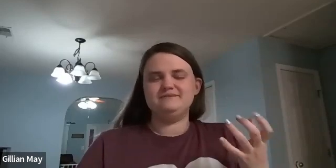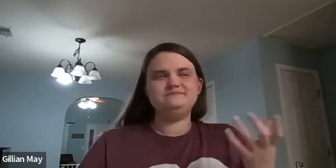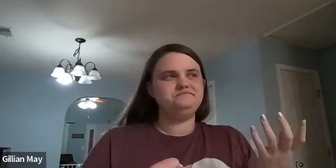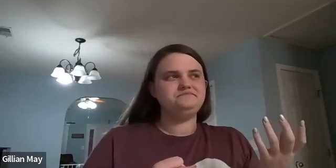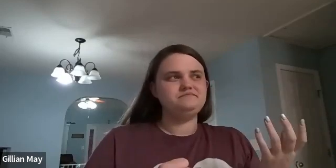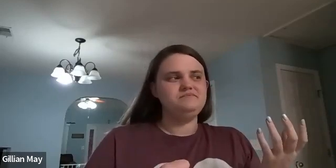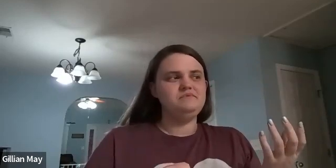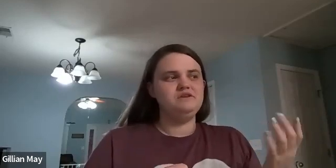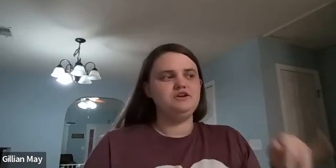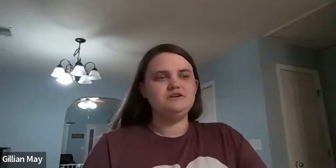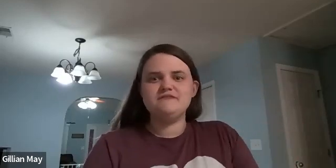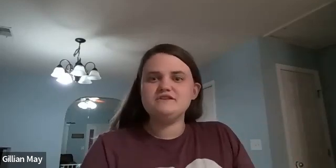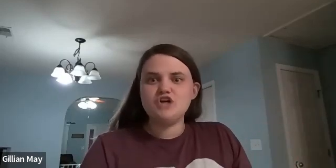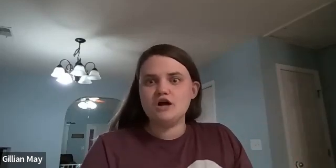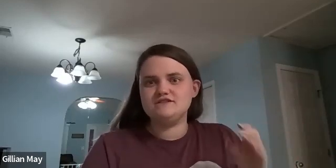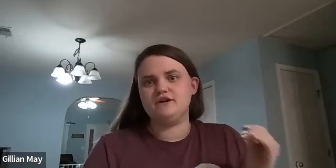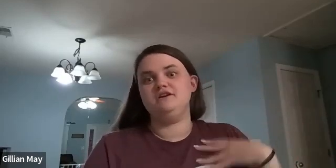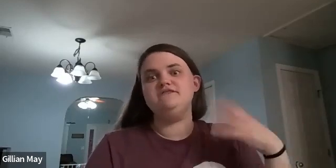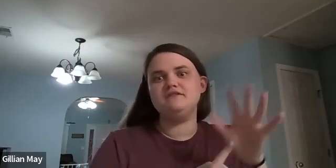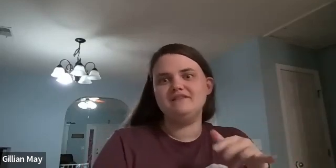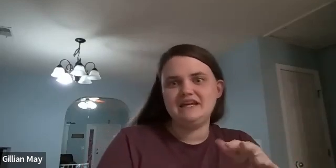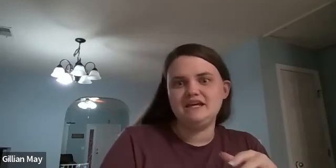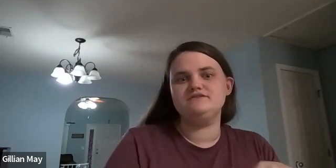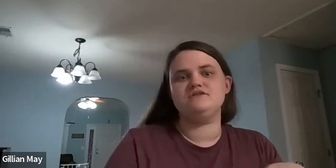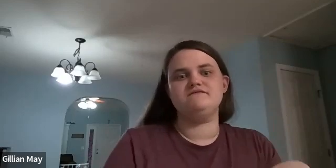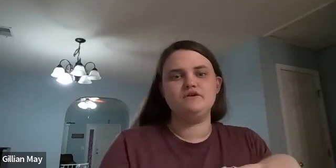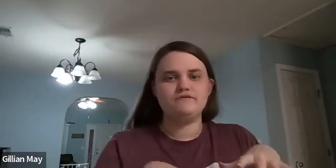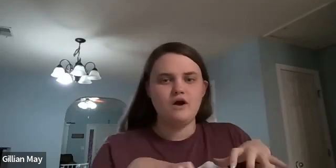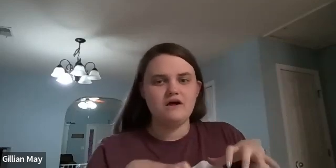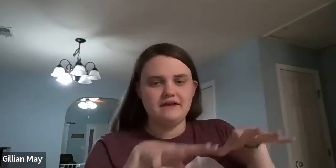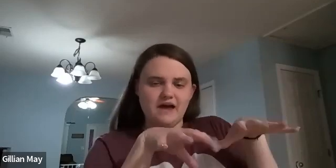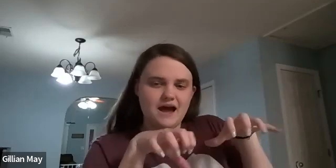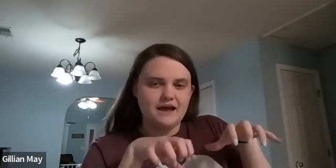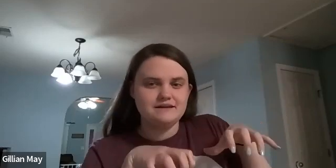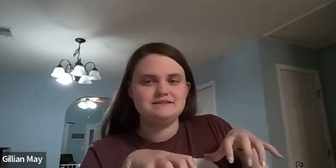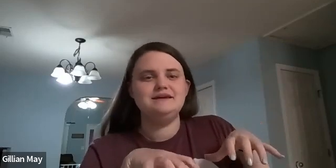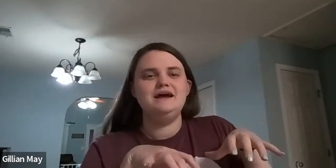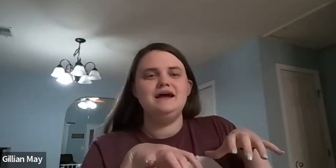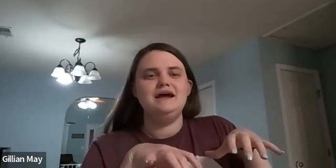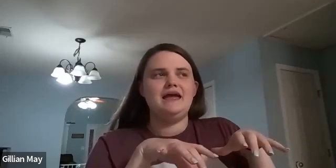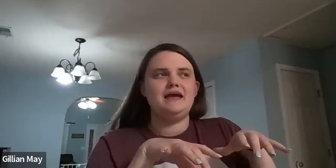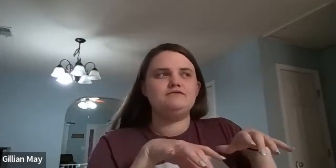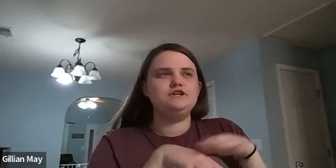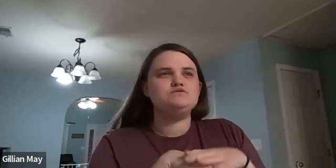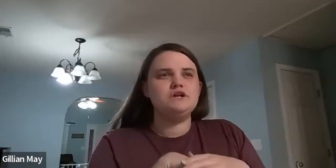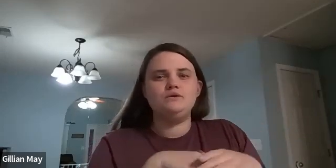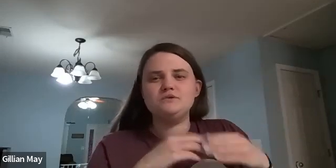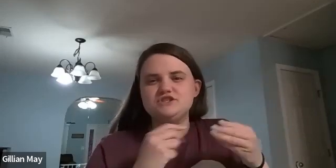like, you can feel the dog's fur, you can feel the leaves, you can feel the frost, like the ice. And for each one, you'd almost do a